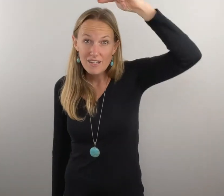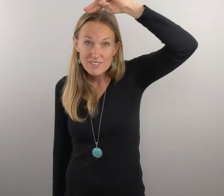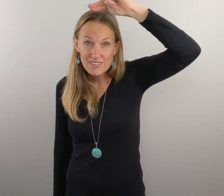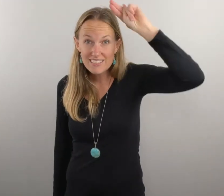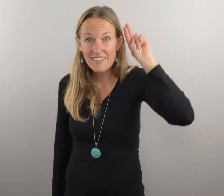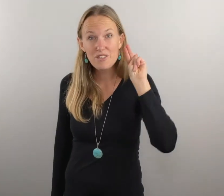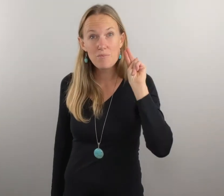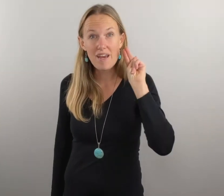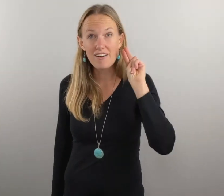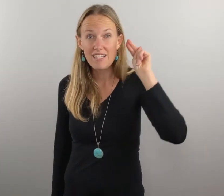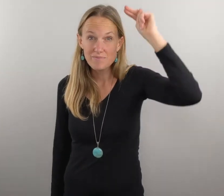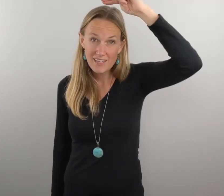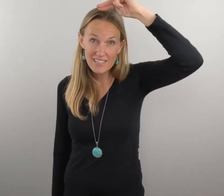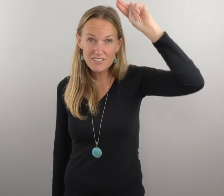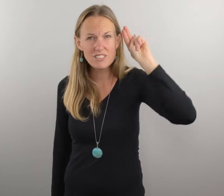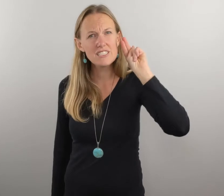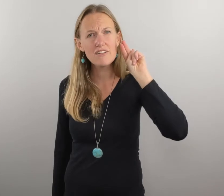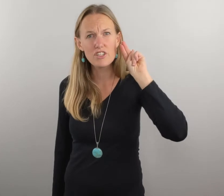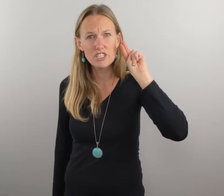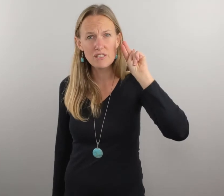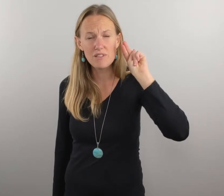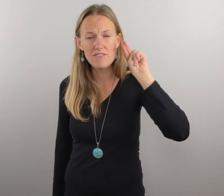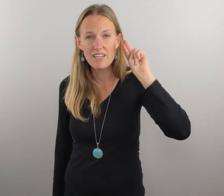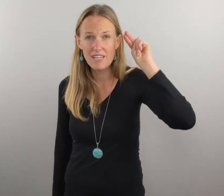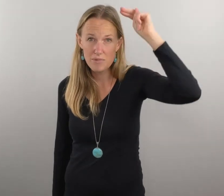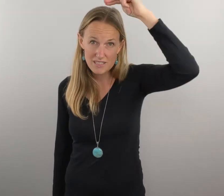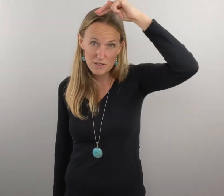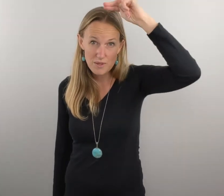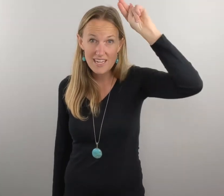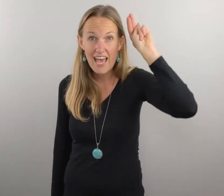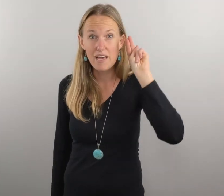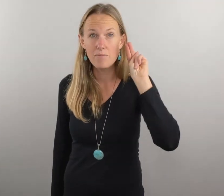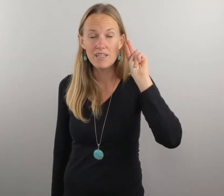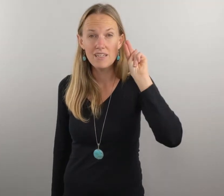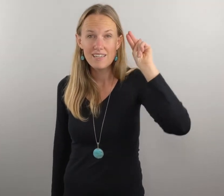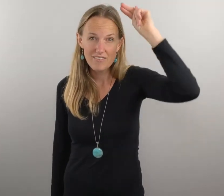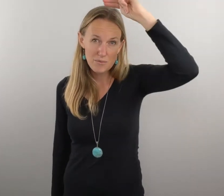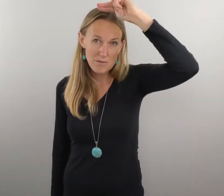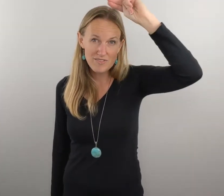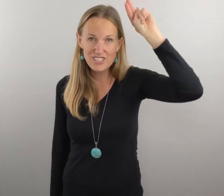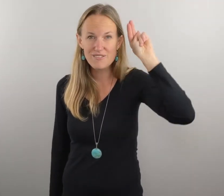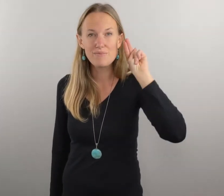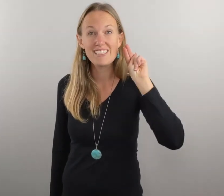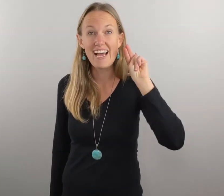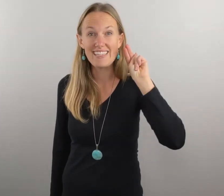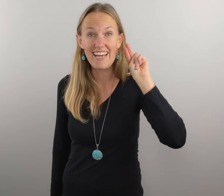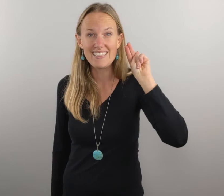this is how you do Mary. Okay, so just like Virgin with a V, but this is with an M. If you remember Virgin from Silent Night,